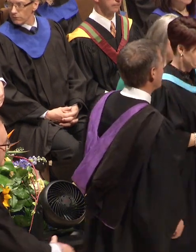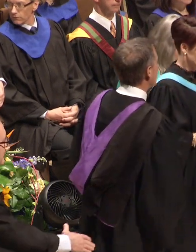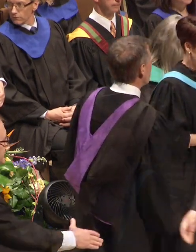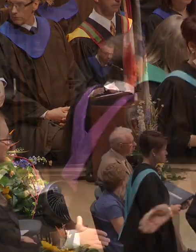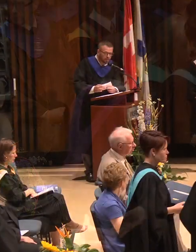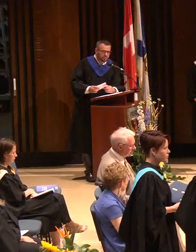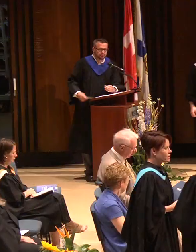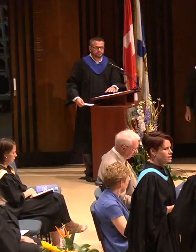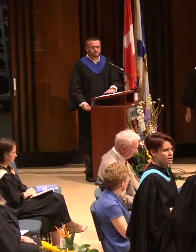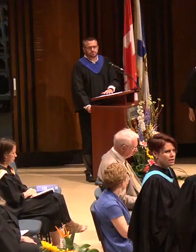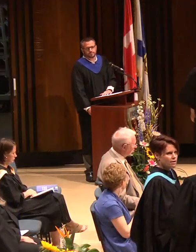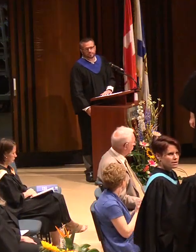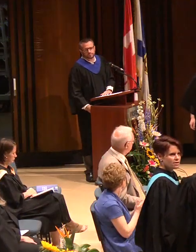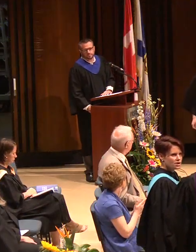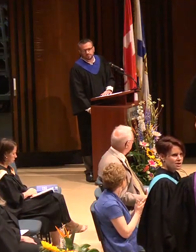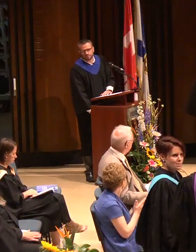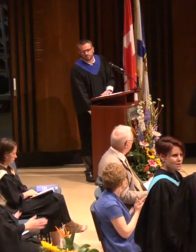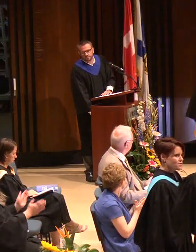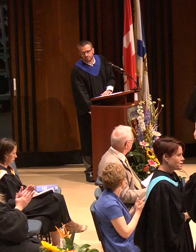Danielle Hoare.